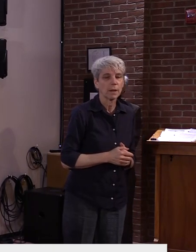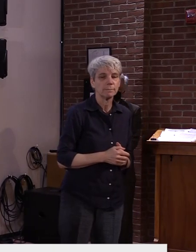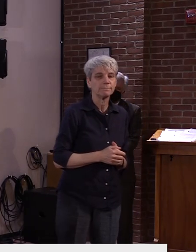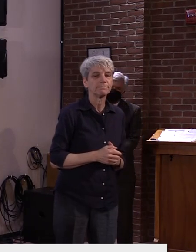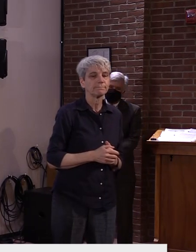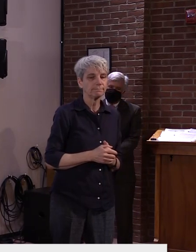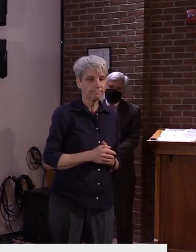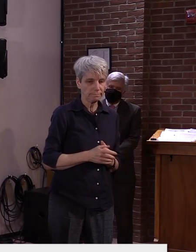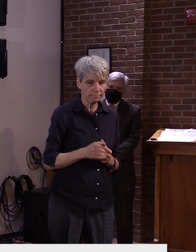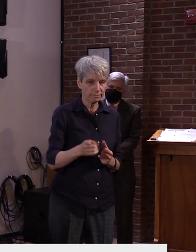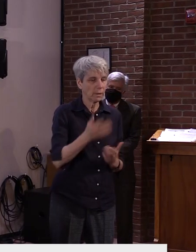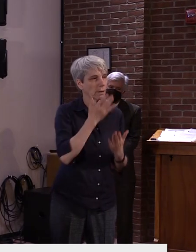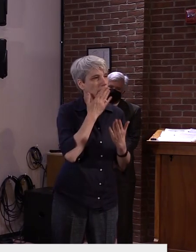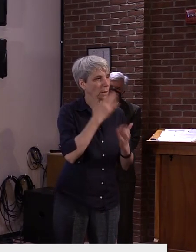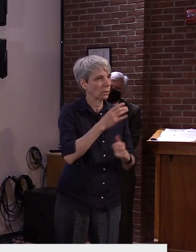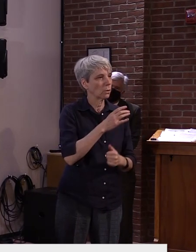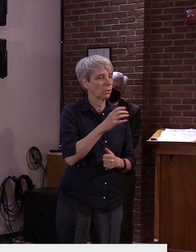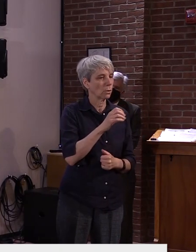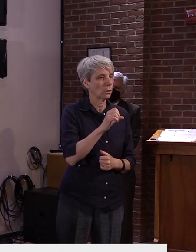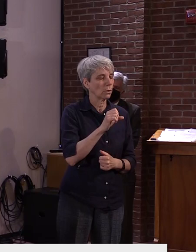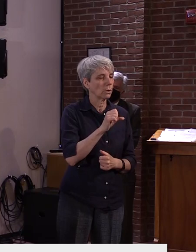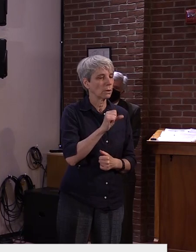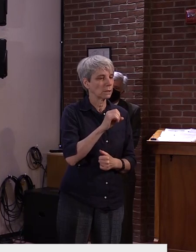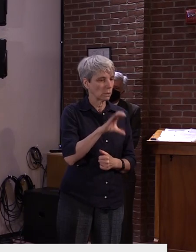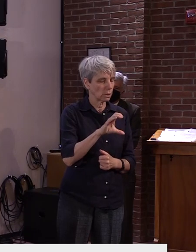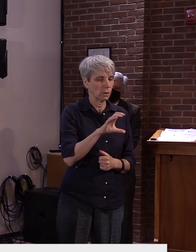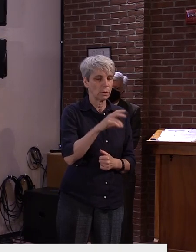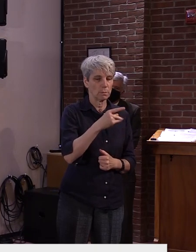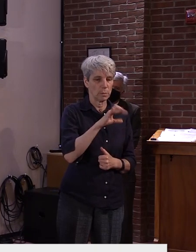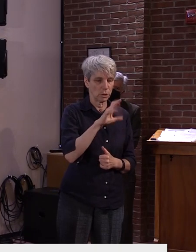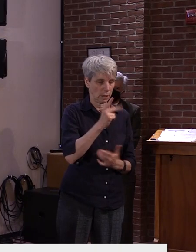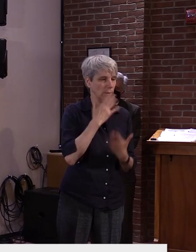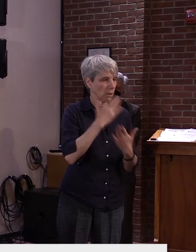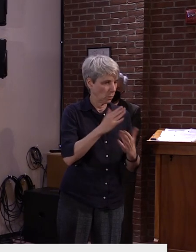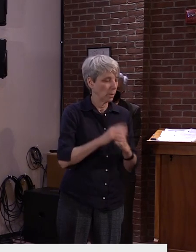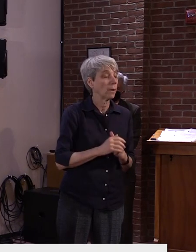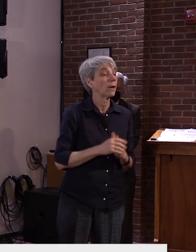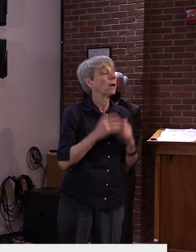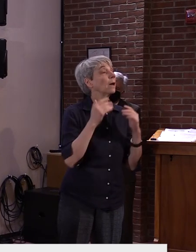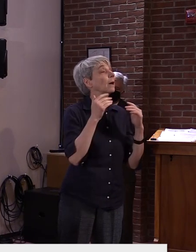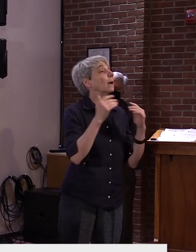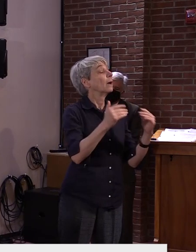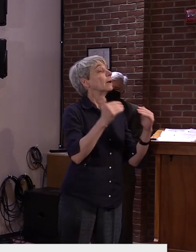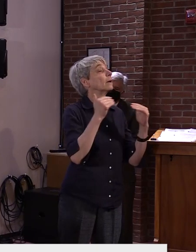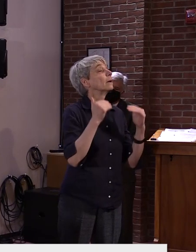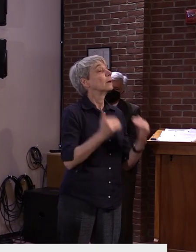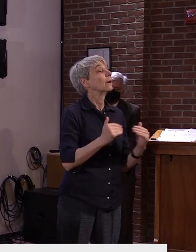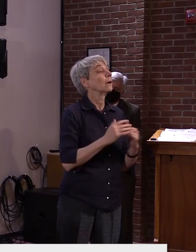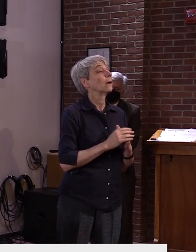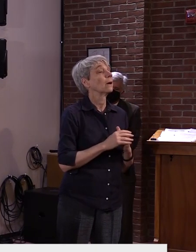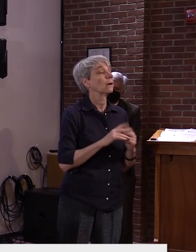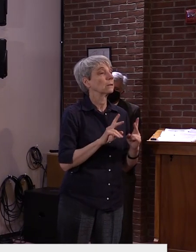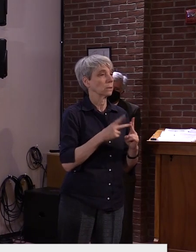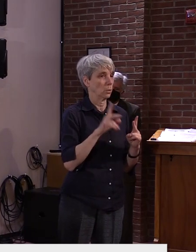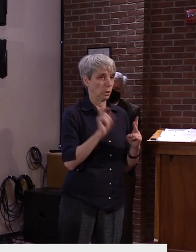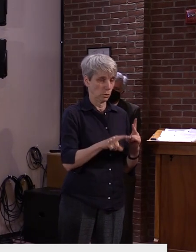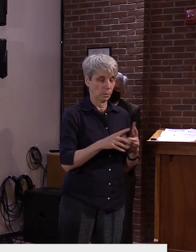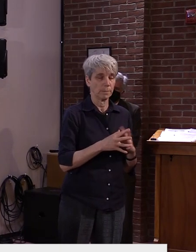Thanks, Secretary Pichet, Labor Secretary. Anyway, moving on to my prepared question.